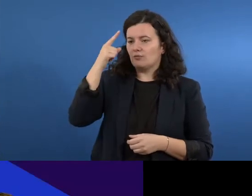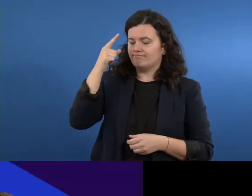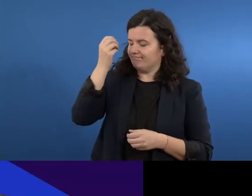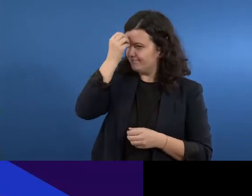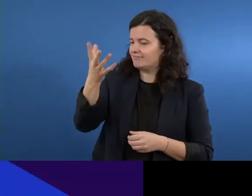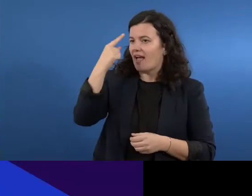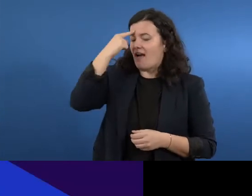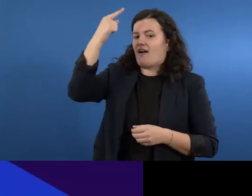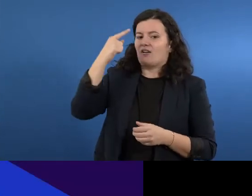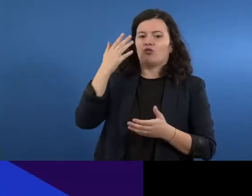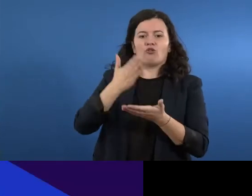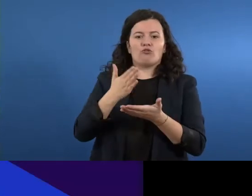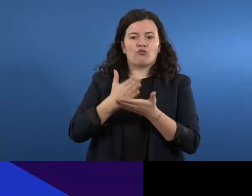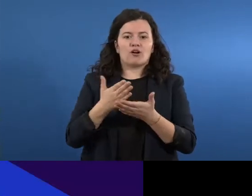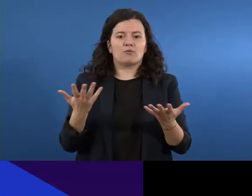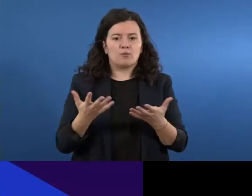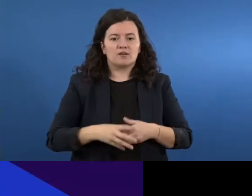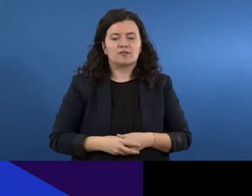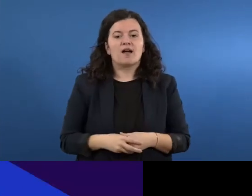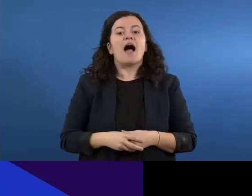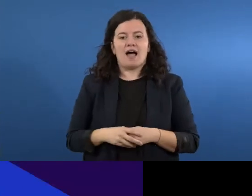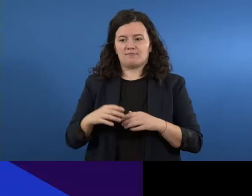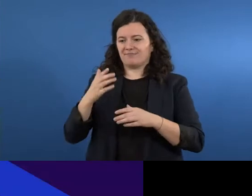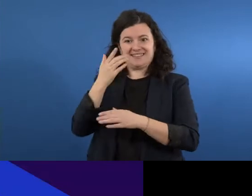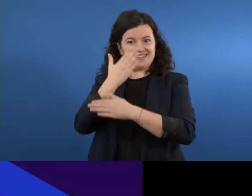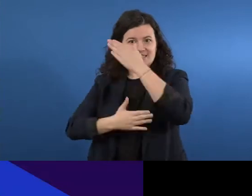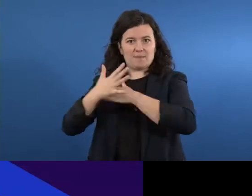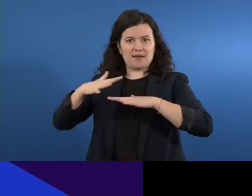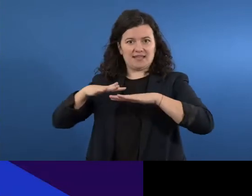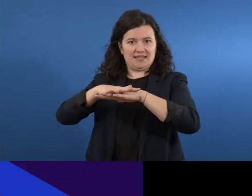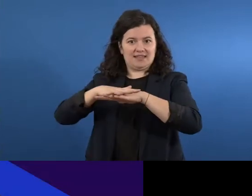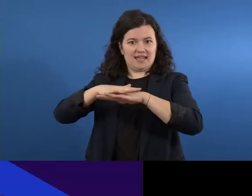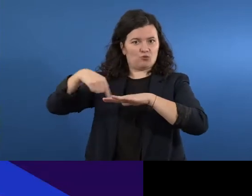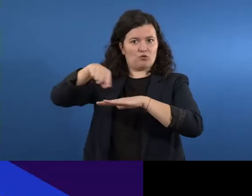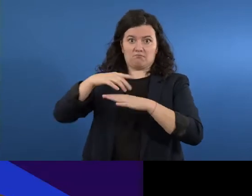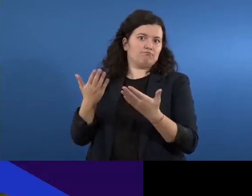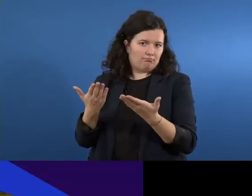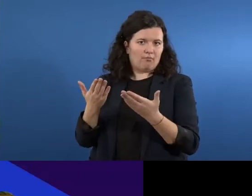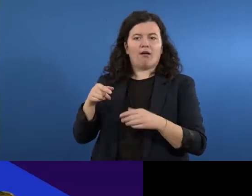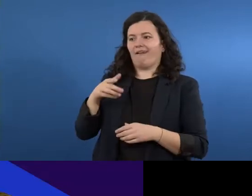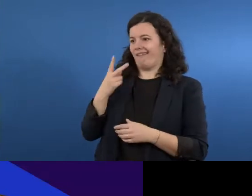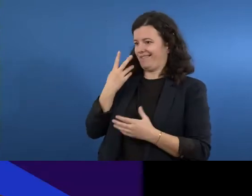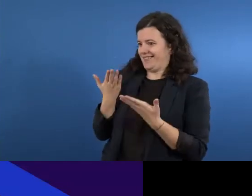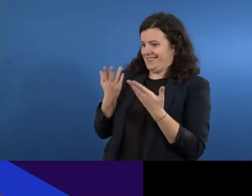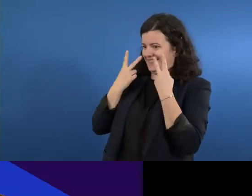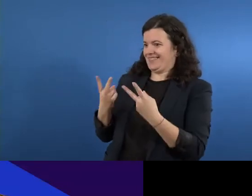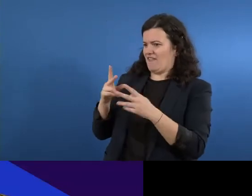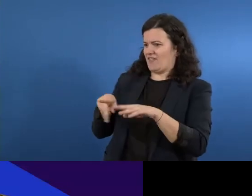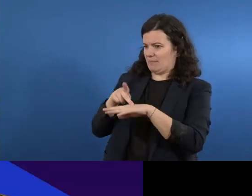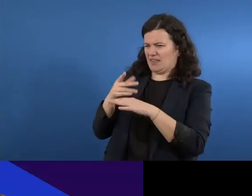This concept of national business and disability network that we see also now in the Philippines for now almost